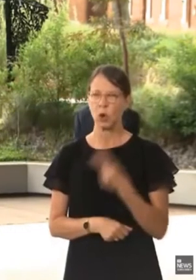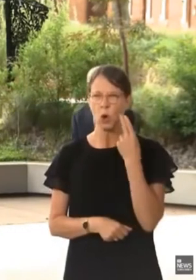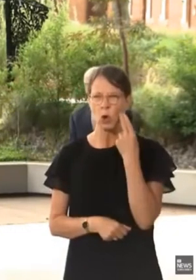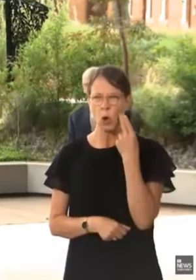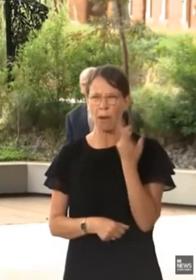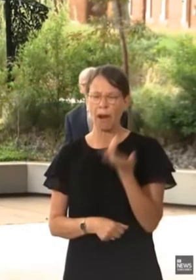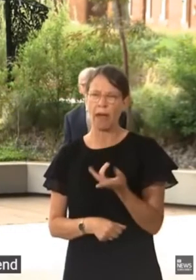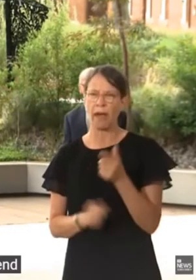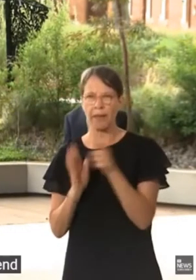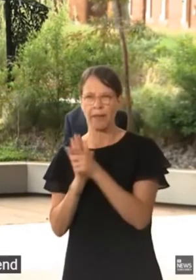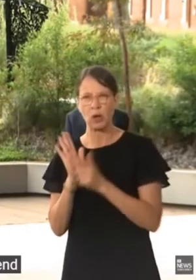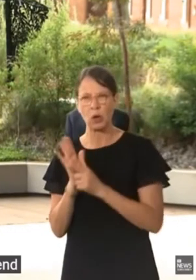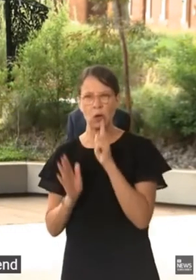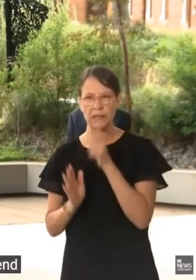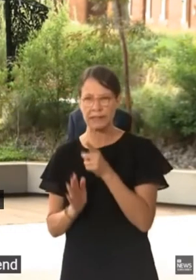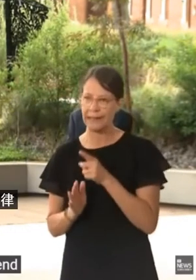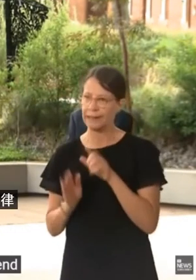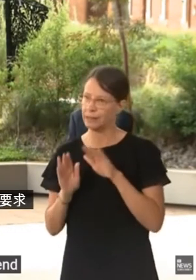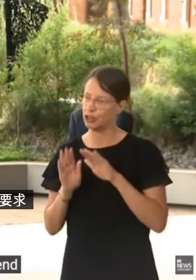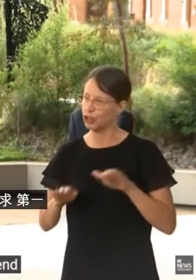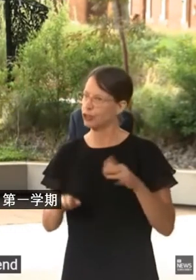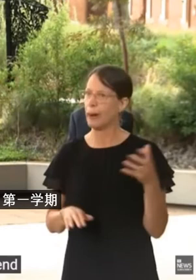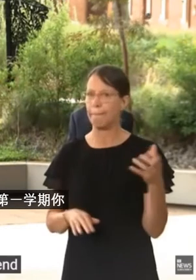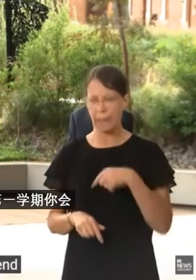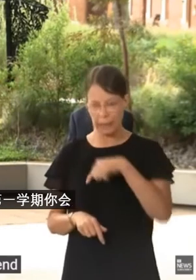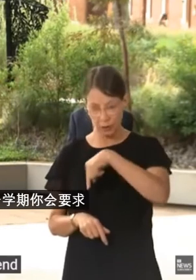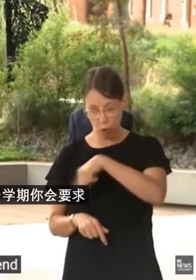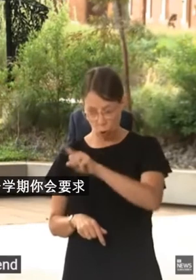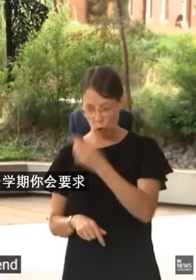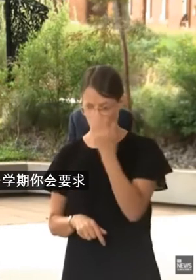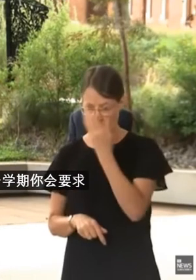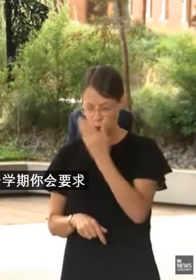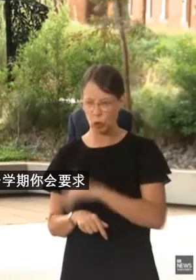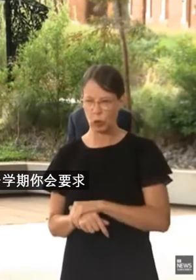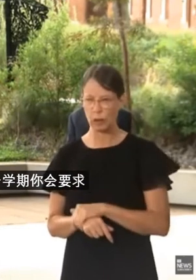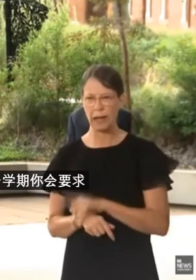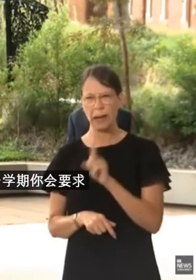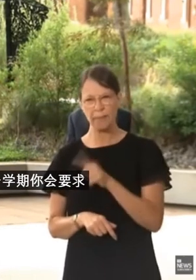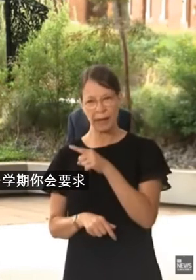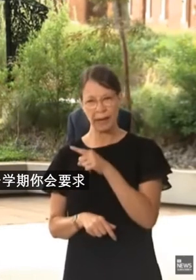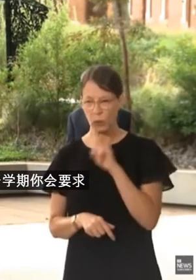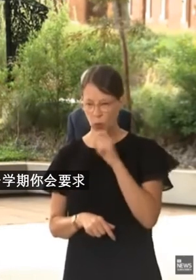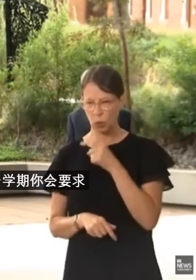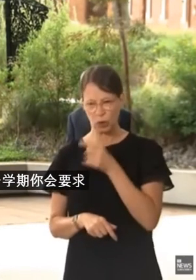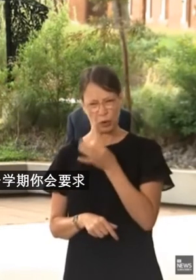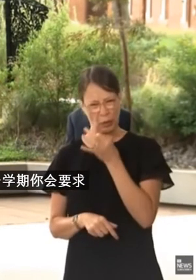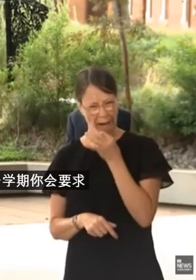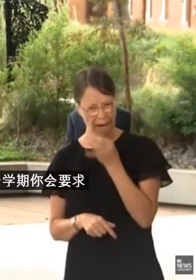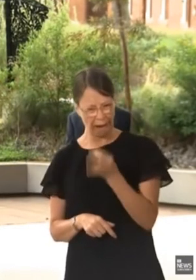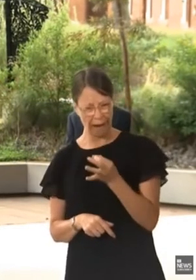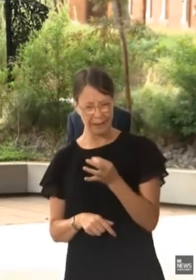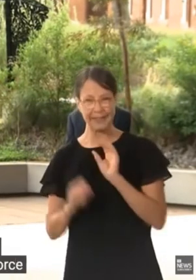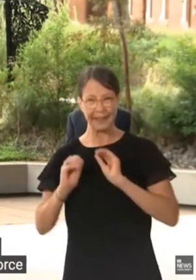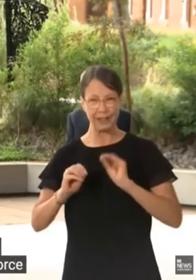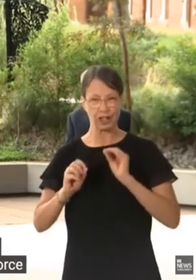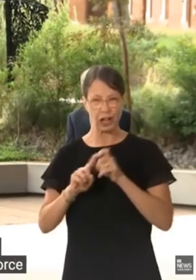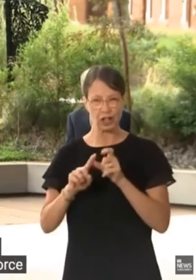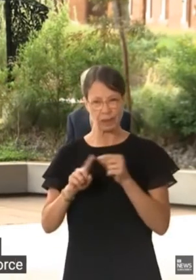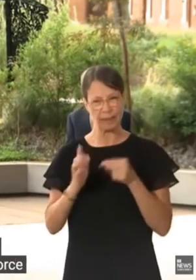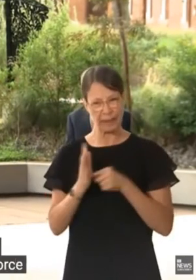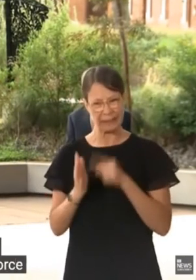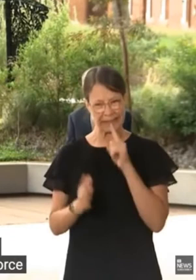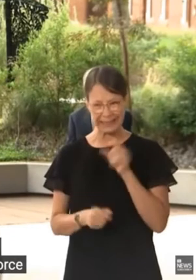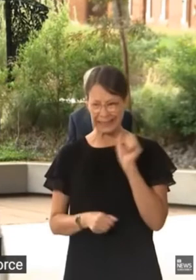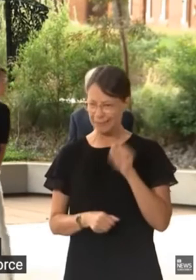school. Day one, term one, will you be asking the Education Department to enforce that law? And is it correct